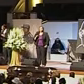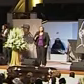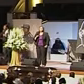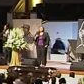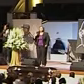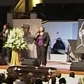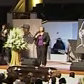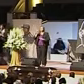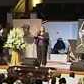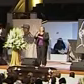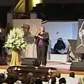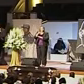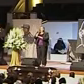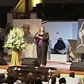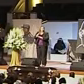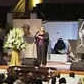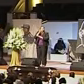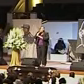I had this flag flown over the Capitol